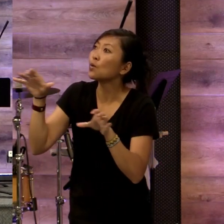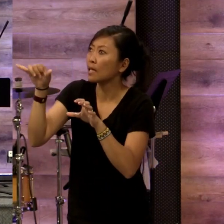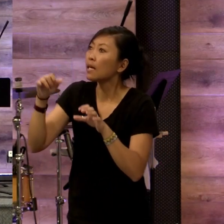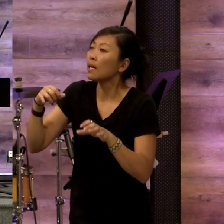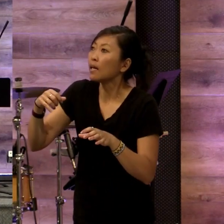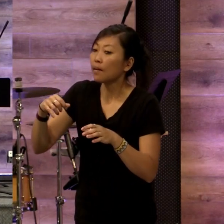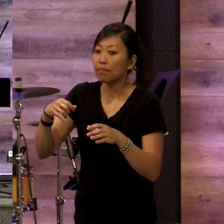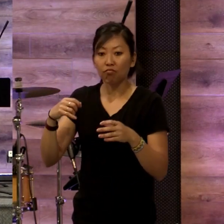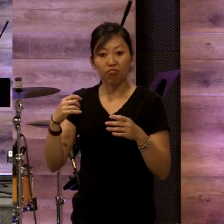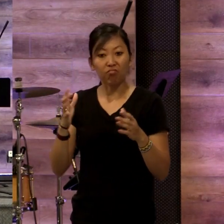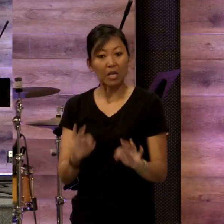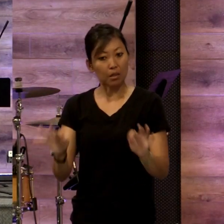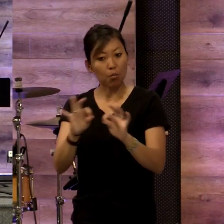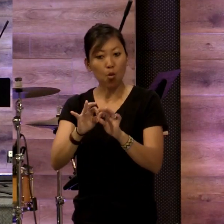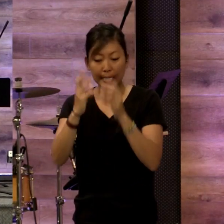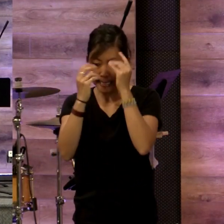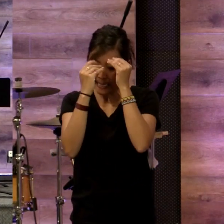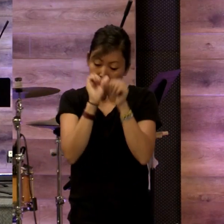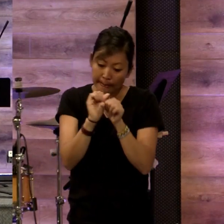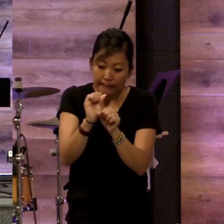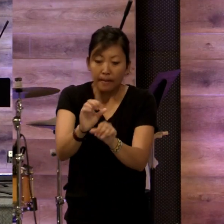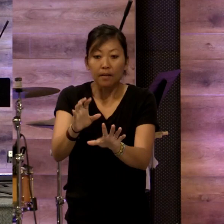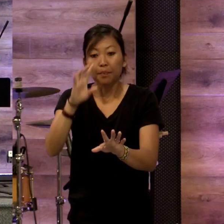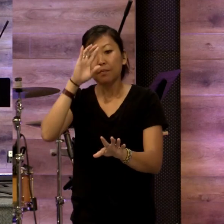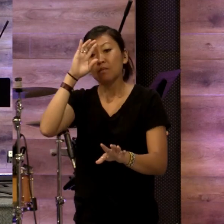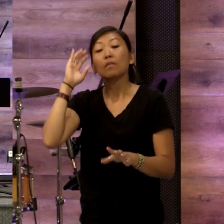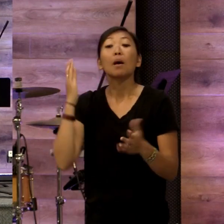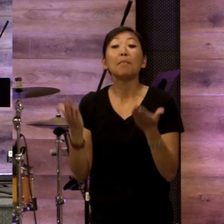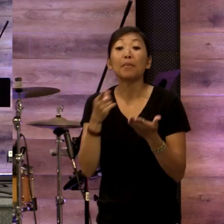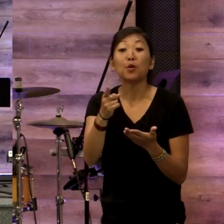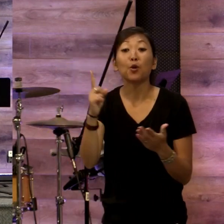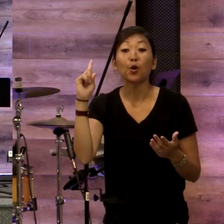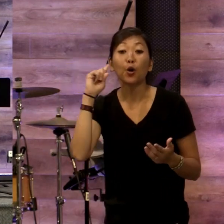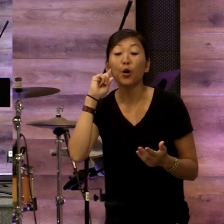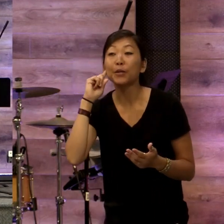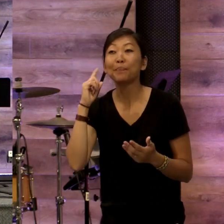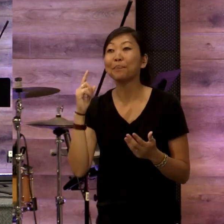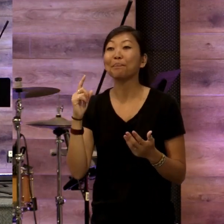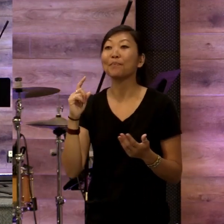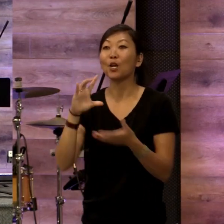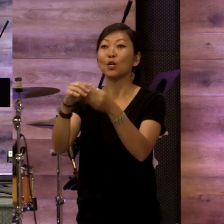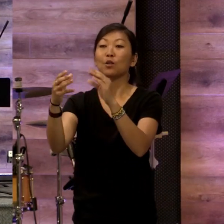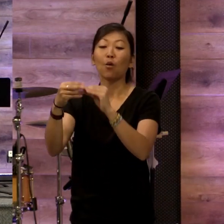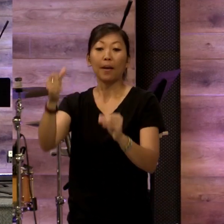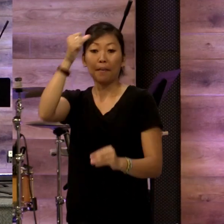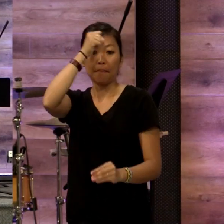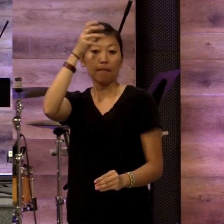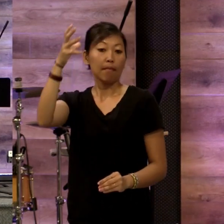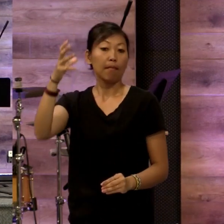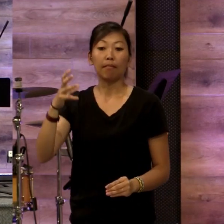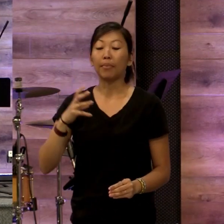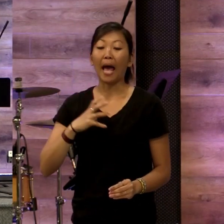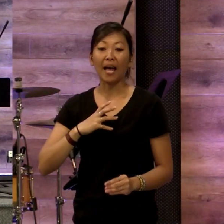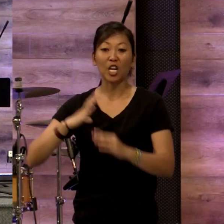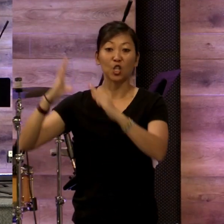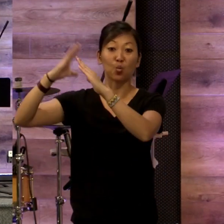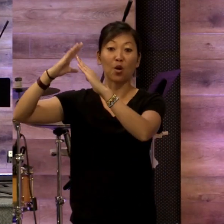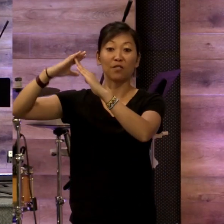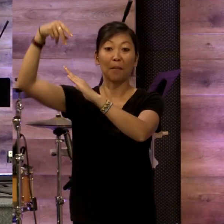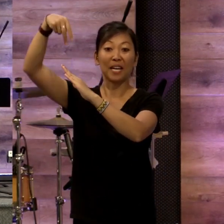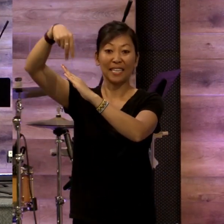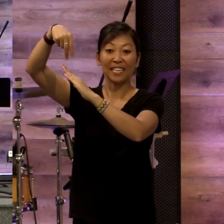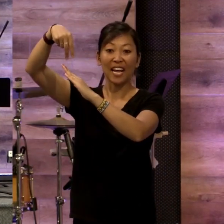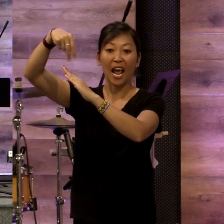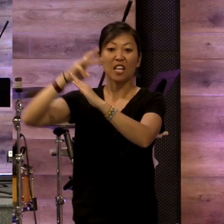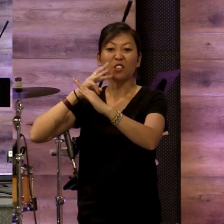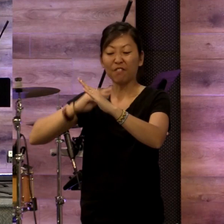is you maybe have heard the parable of the person who's like on a rooftop and the whole area is flooding, and you pray to God for deliverance,